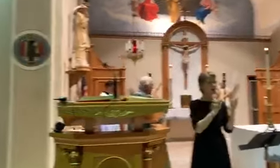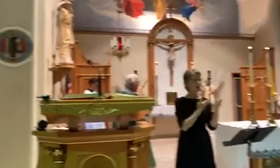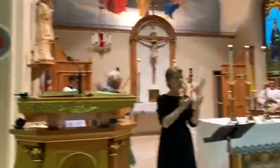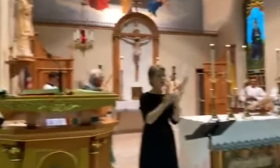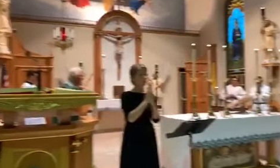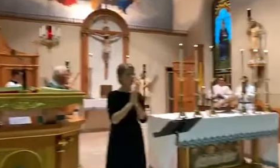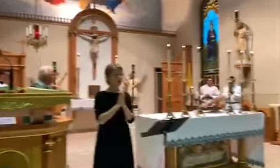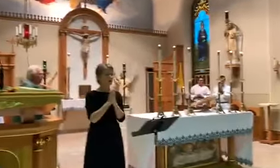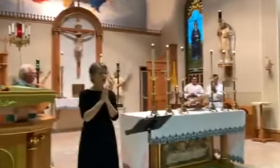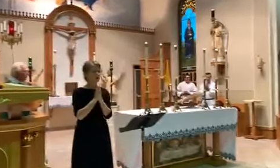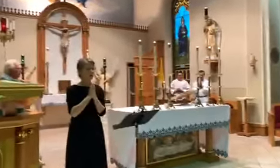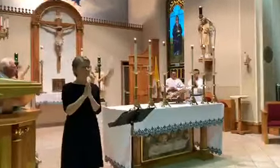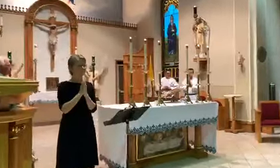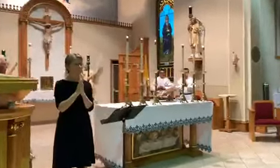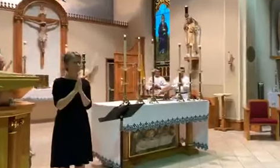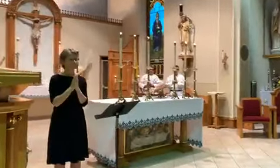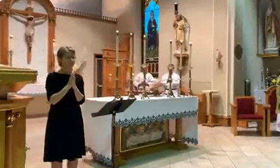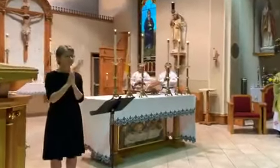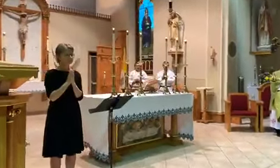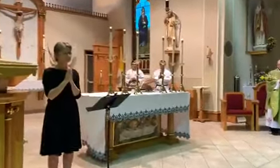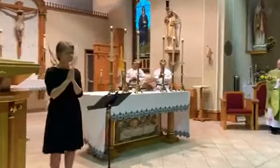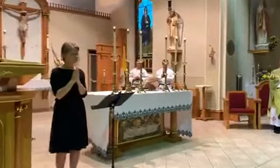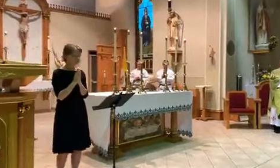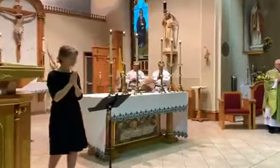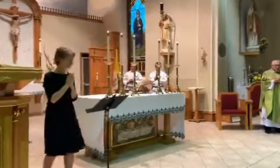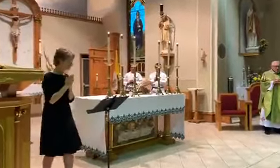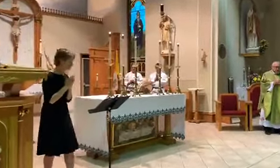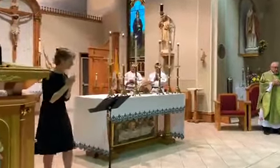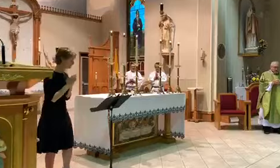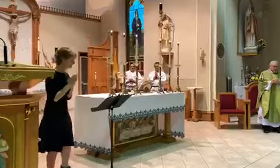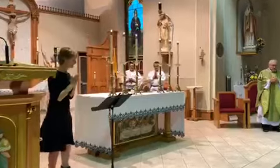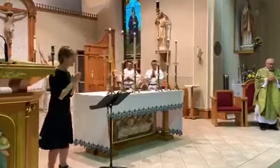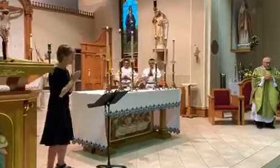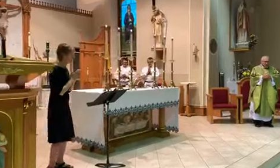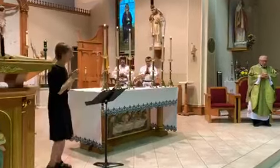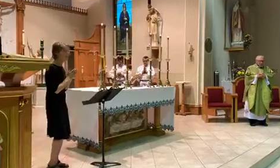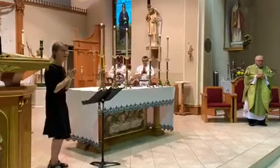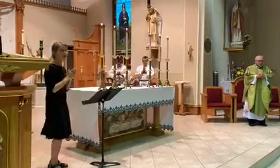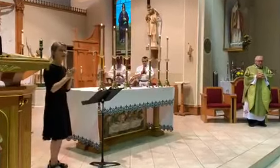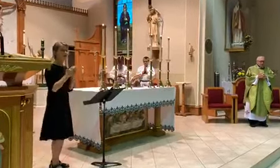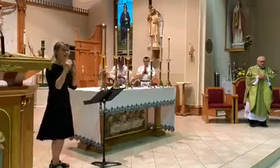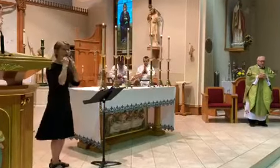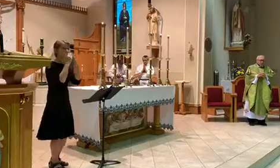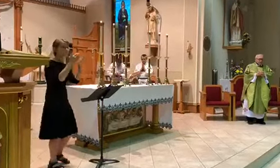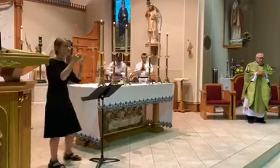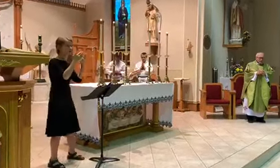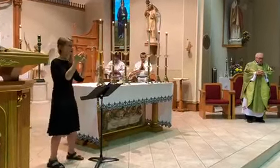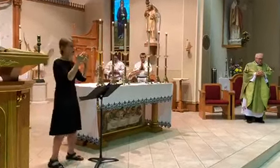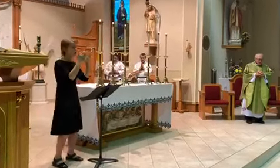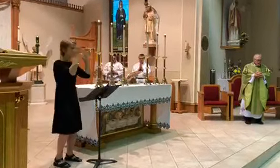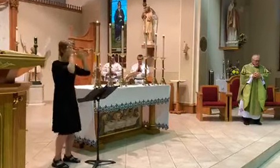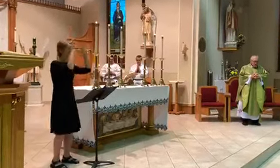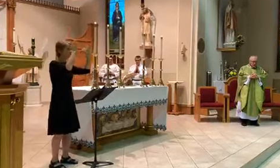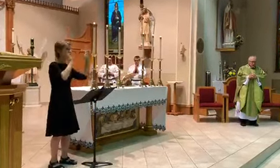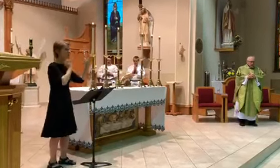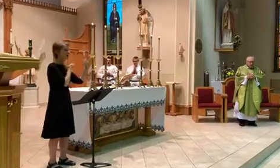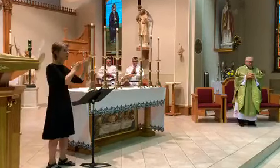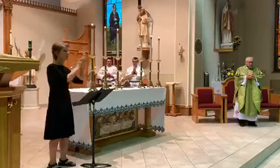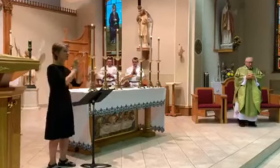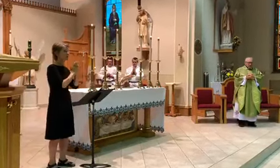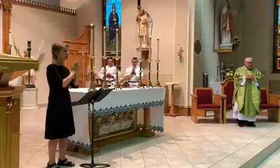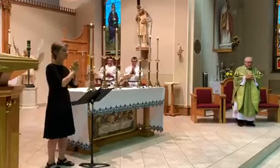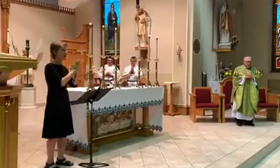for hearing our prayers, answering all of us in our needs. May we continue to be faithful to your